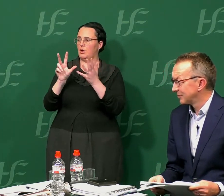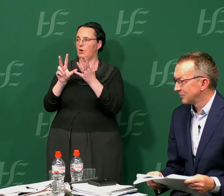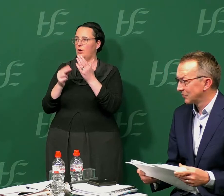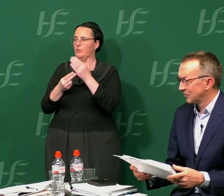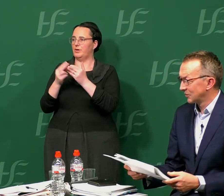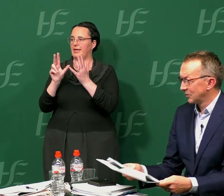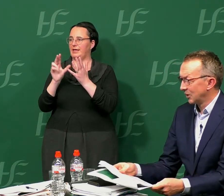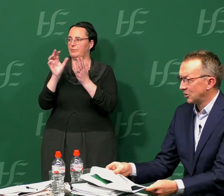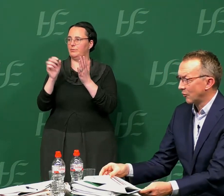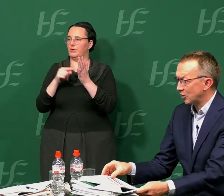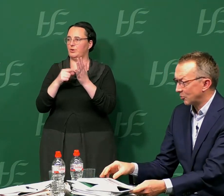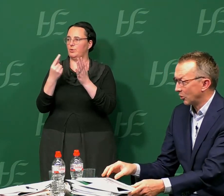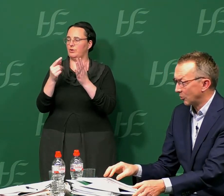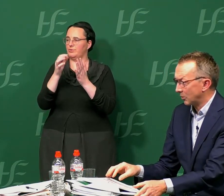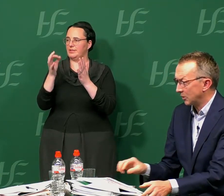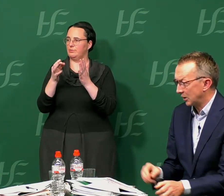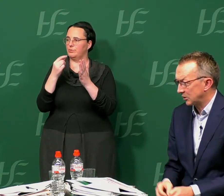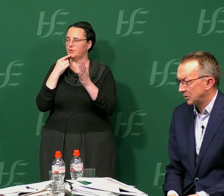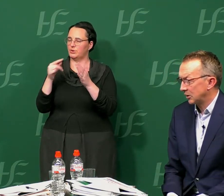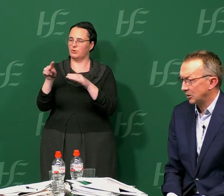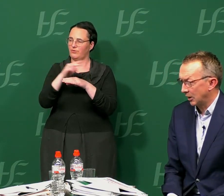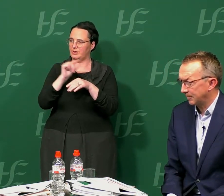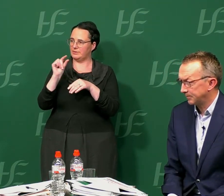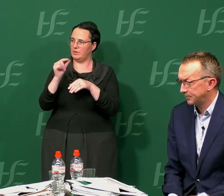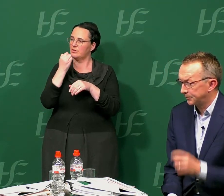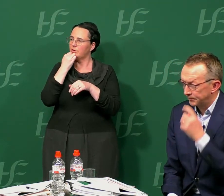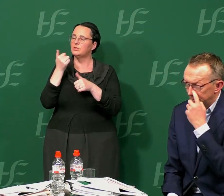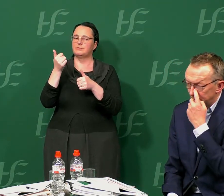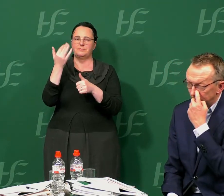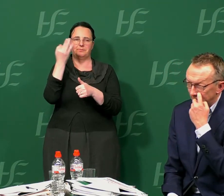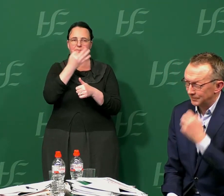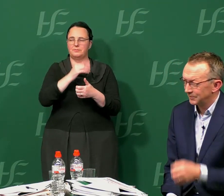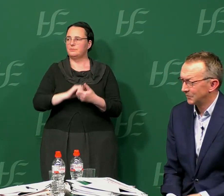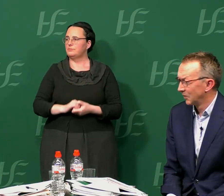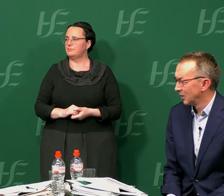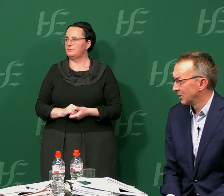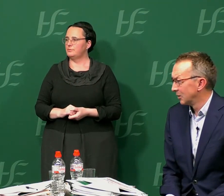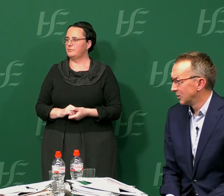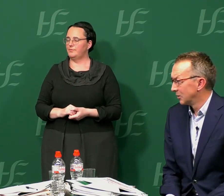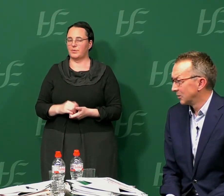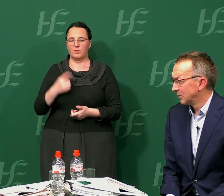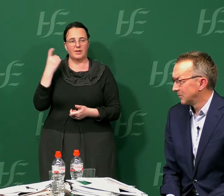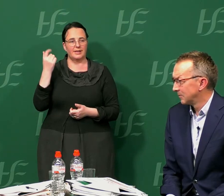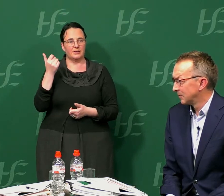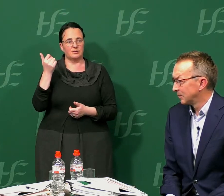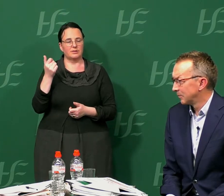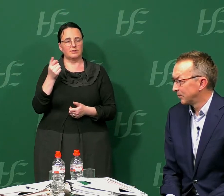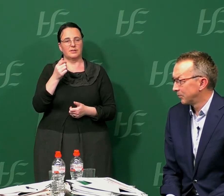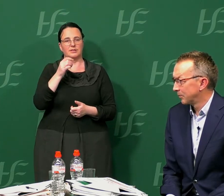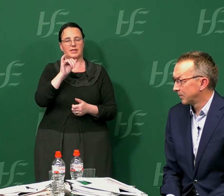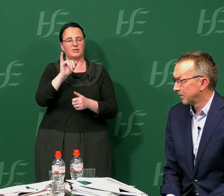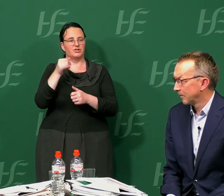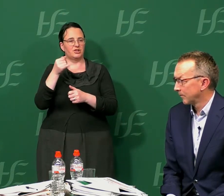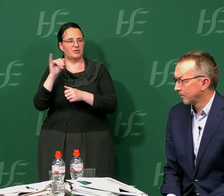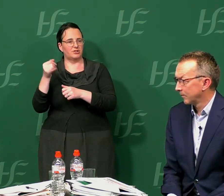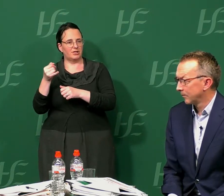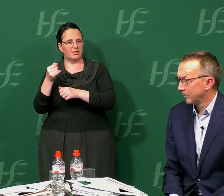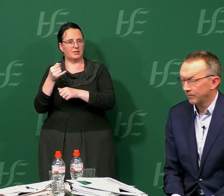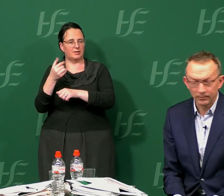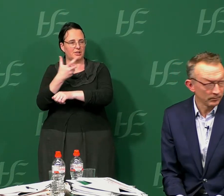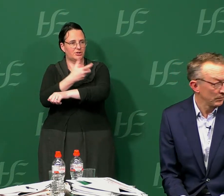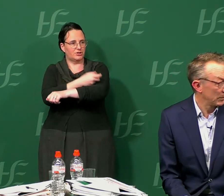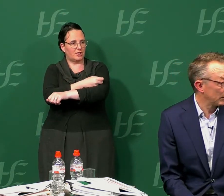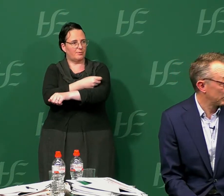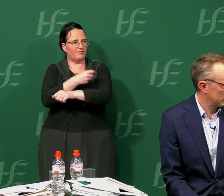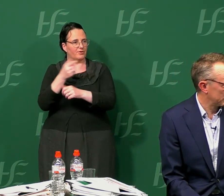8.1% looks quite big, but is that It's just because it number, started? yes. Yeah, okay, that's fine. Is there any news on the J&J jab for the younger cohorts?